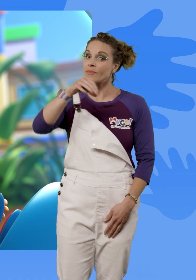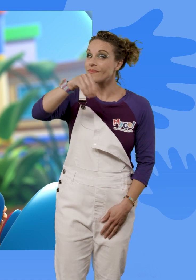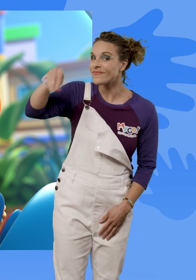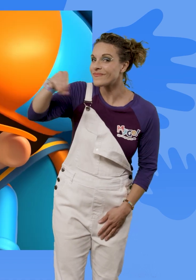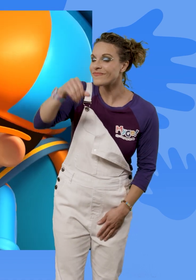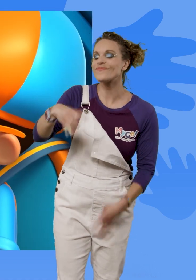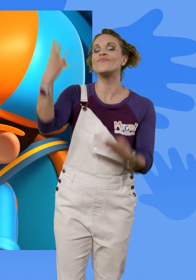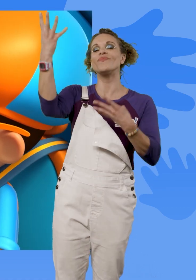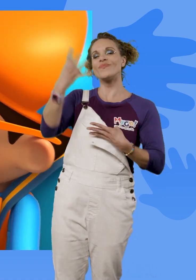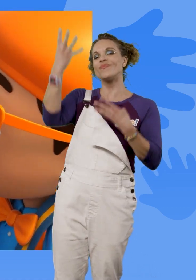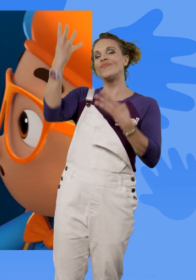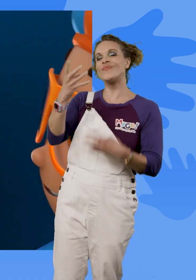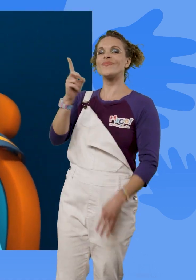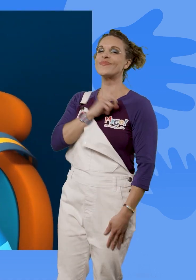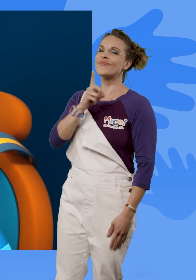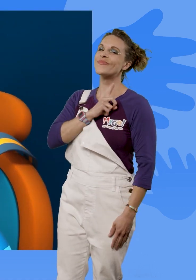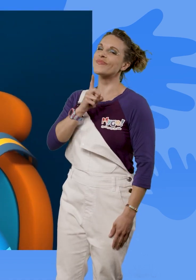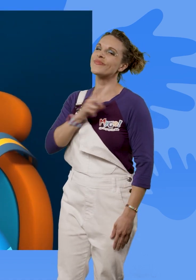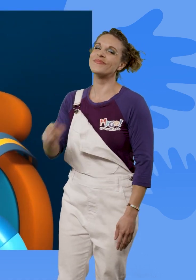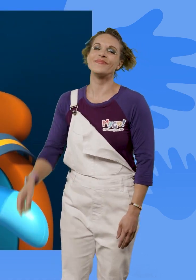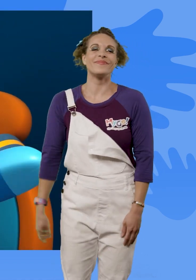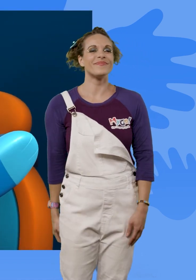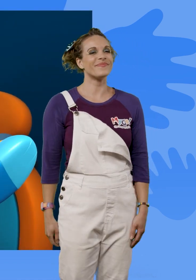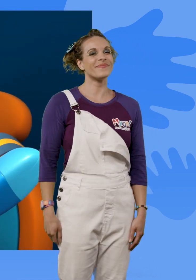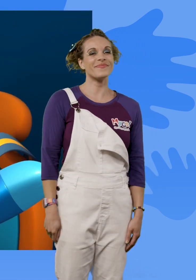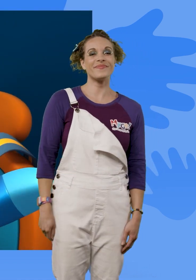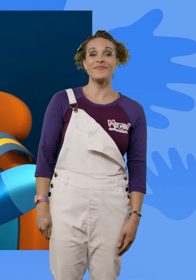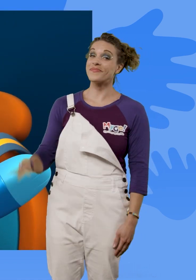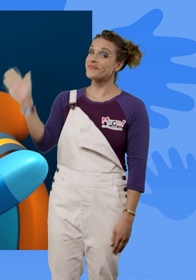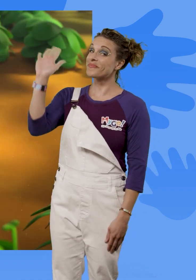or seeds. Upload answer, D.Bo.